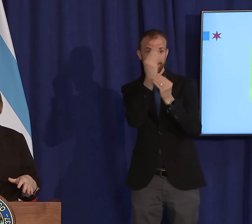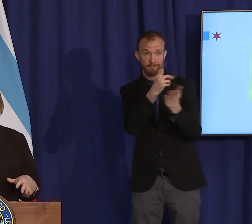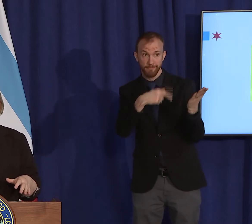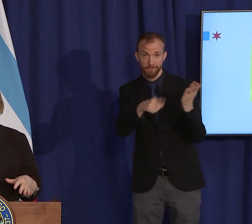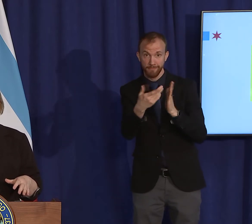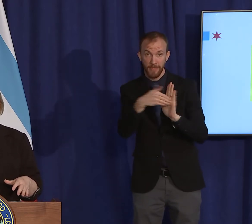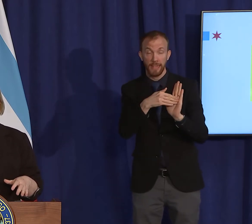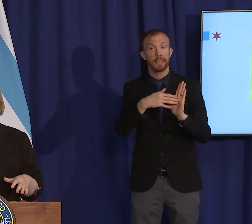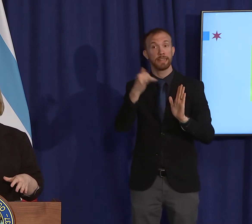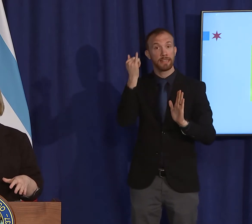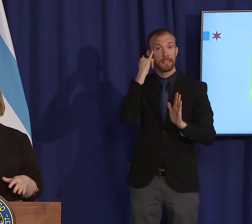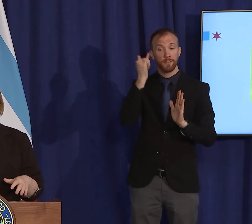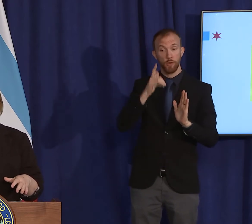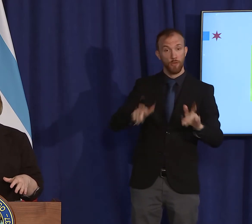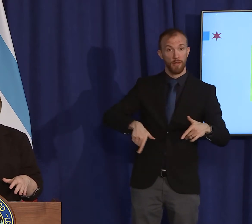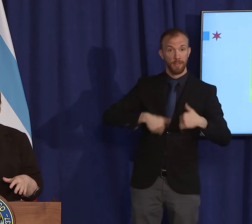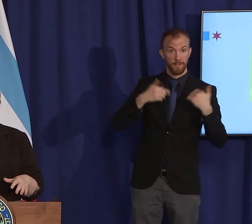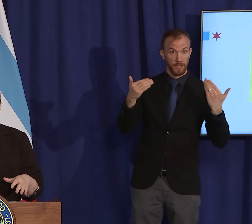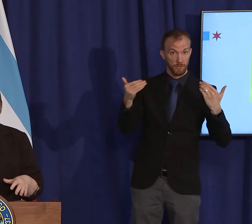city of Chicago,